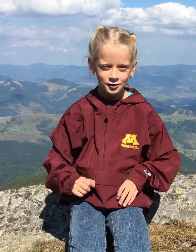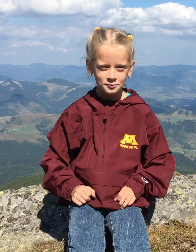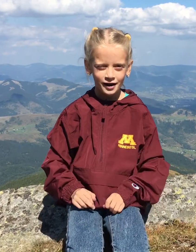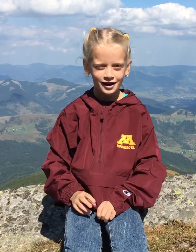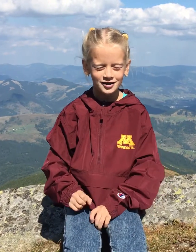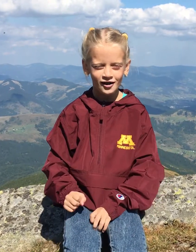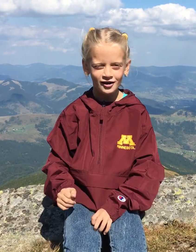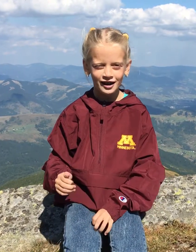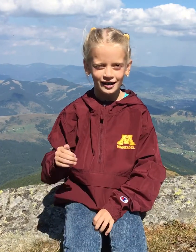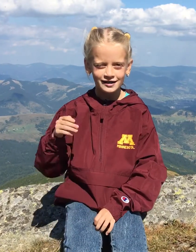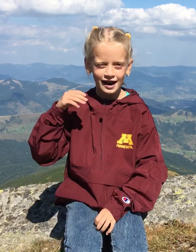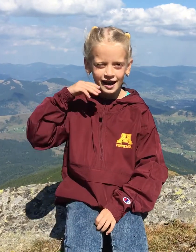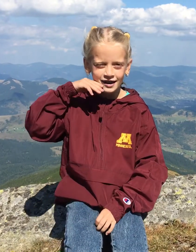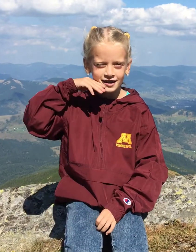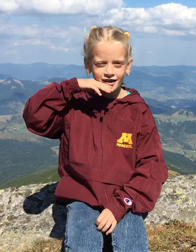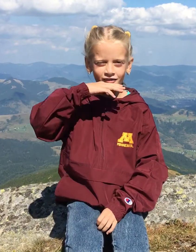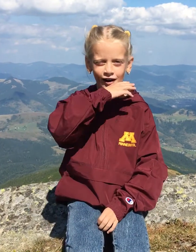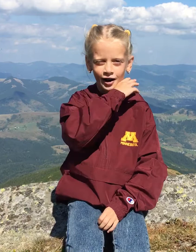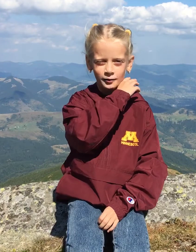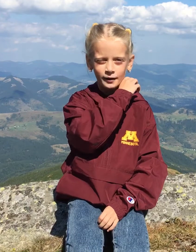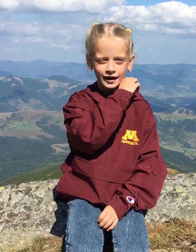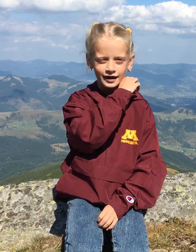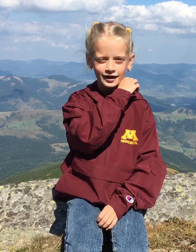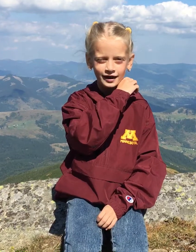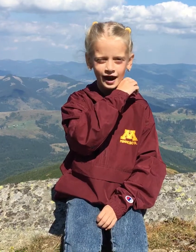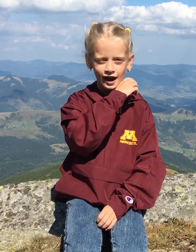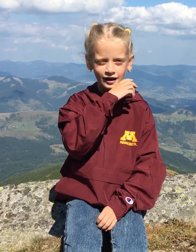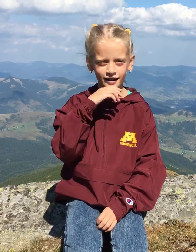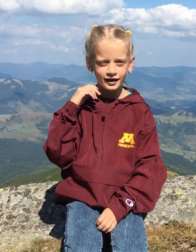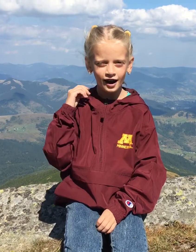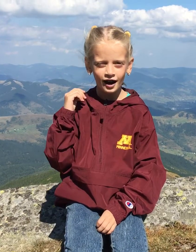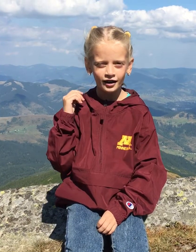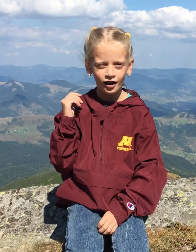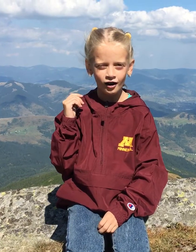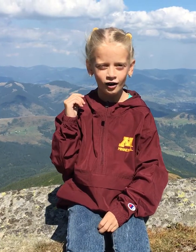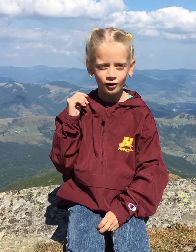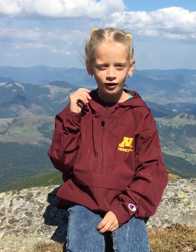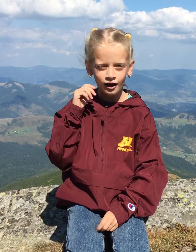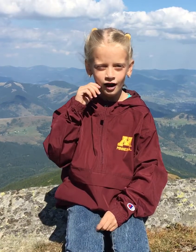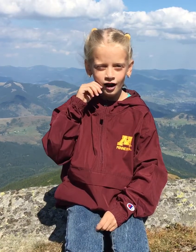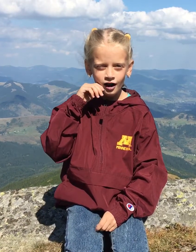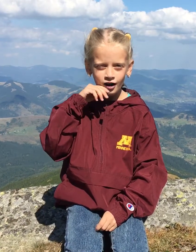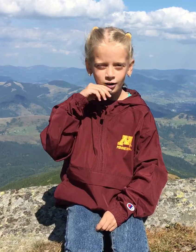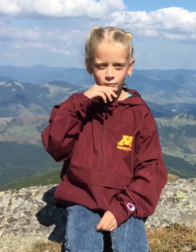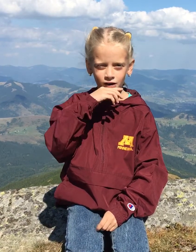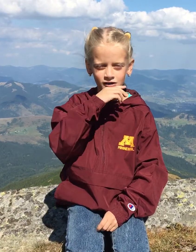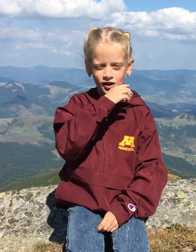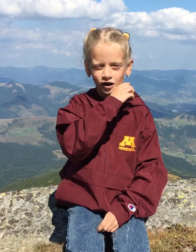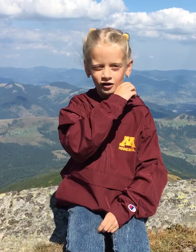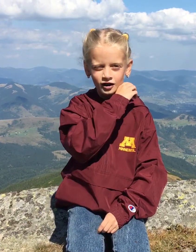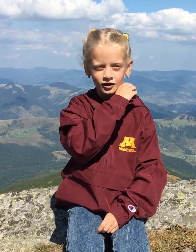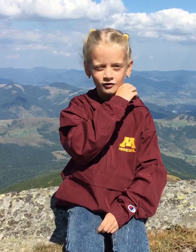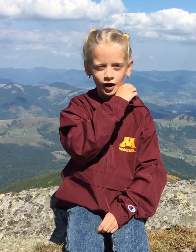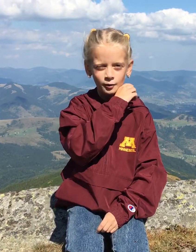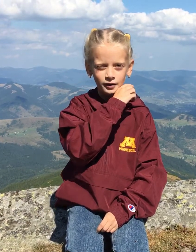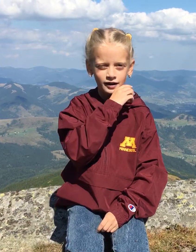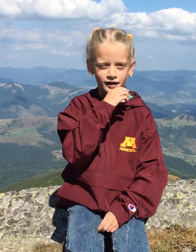Old Macdonald's had a farm, E-I-E-I-O. And Macdonald's farm he